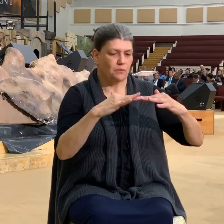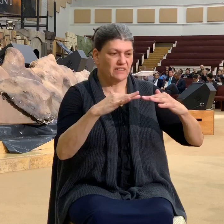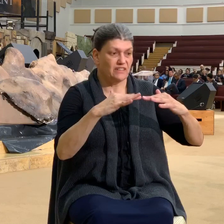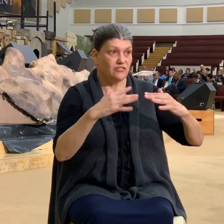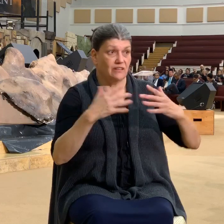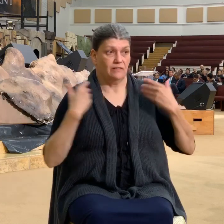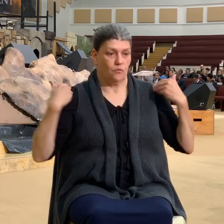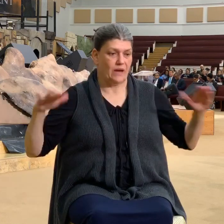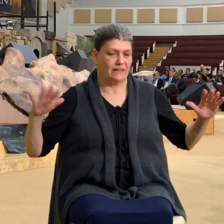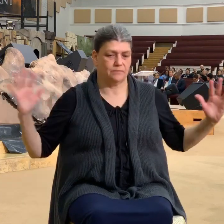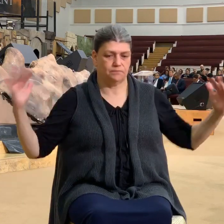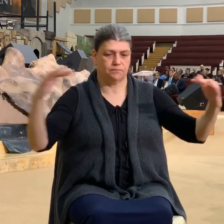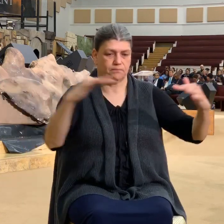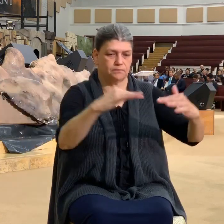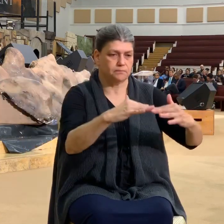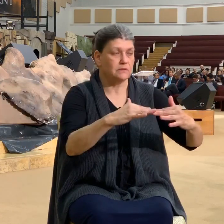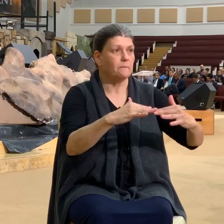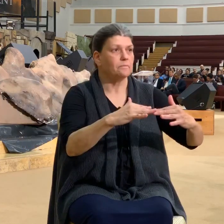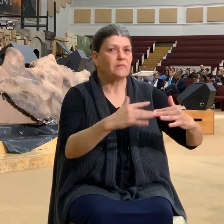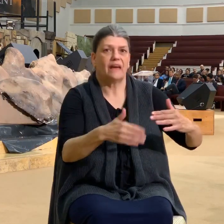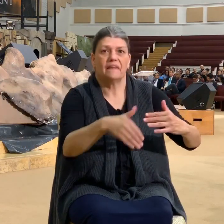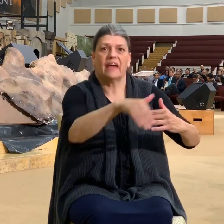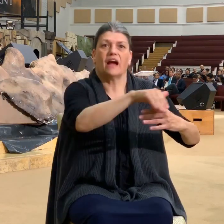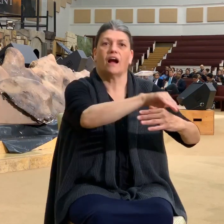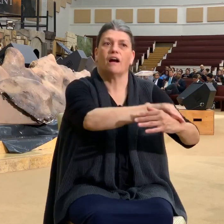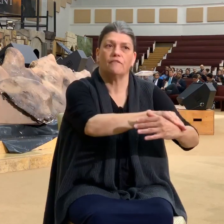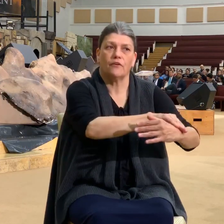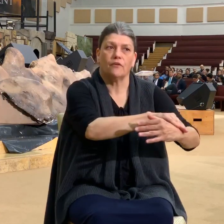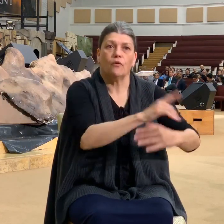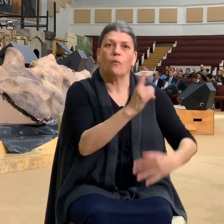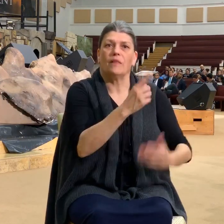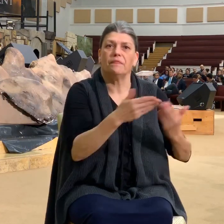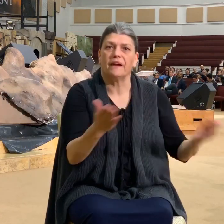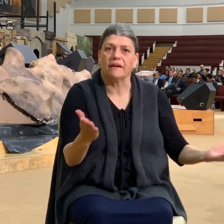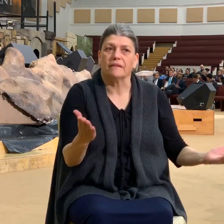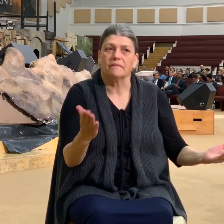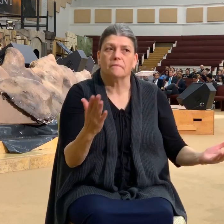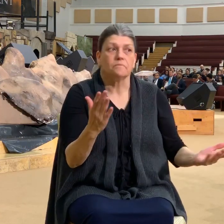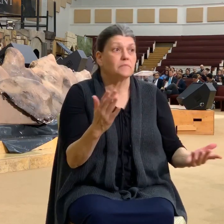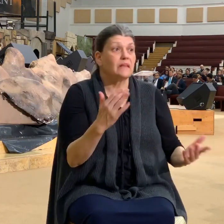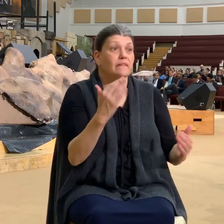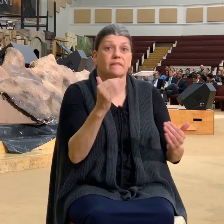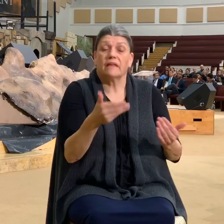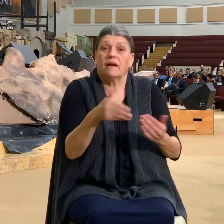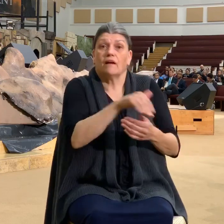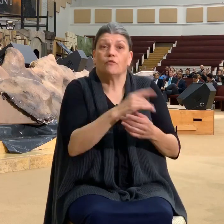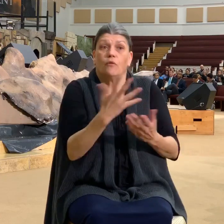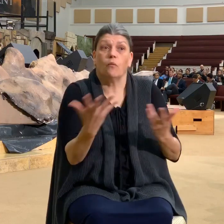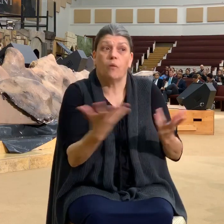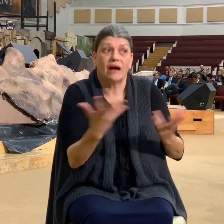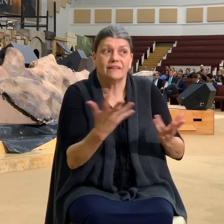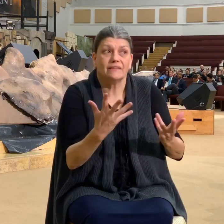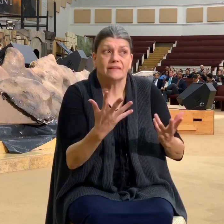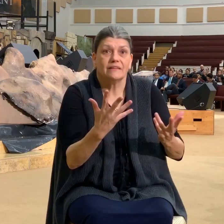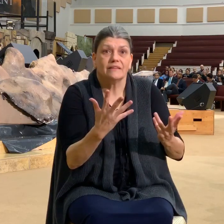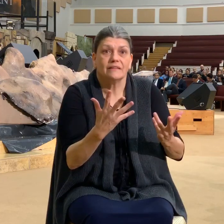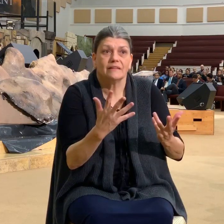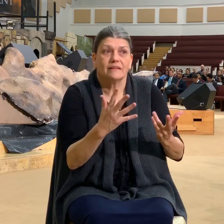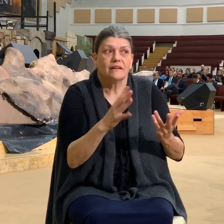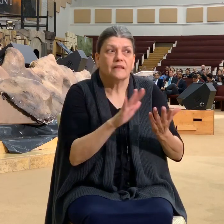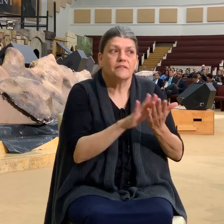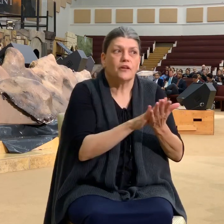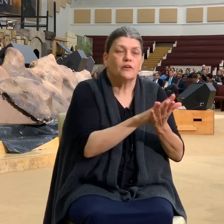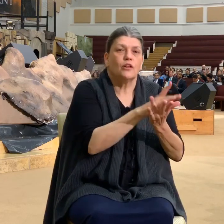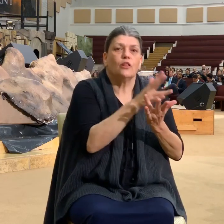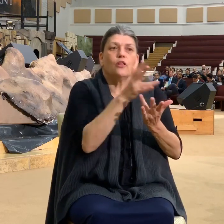another, and they would cover one thing. Do you remember what it was covering? The glory,